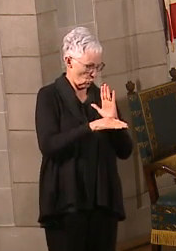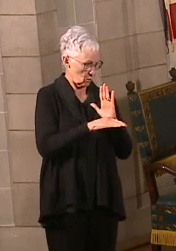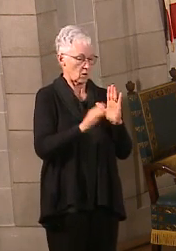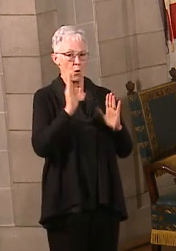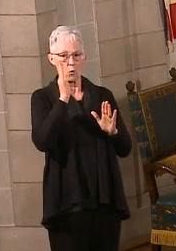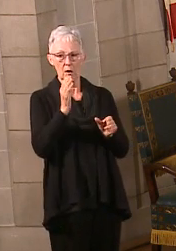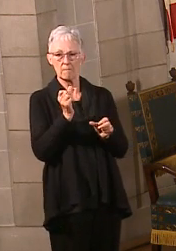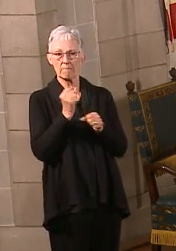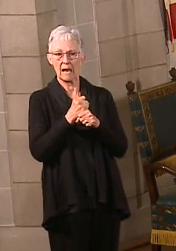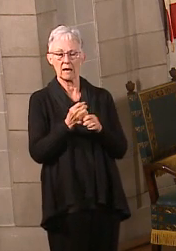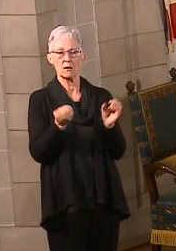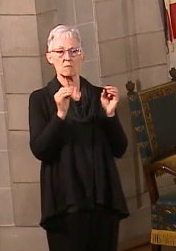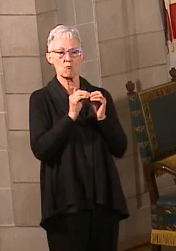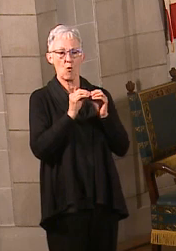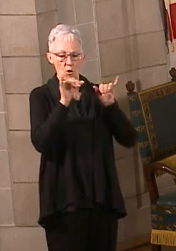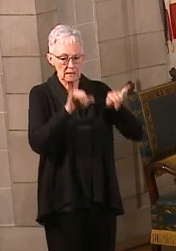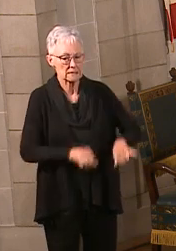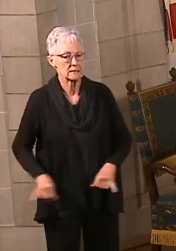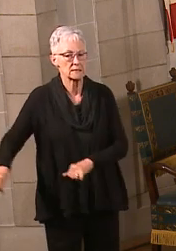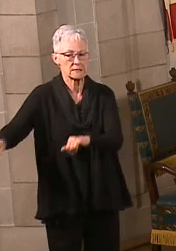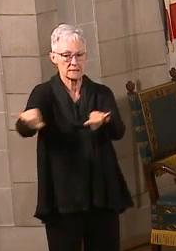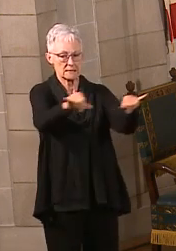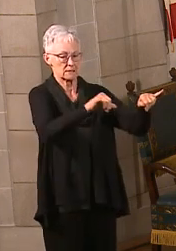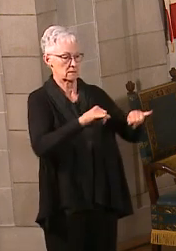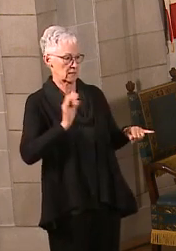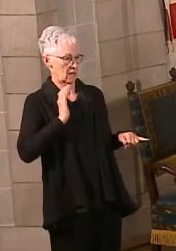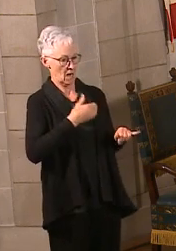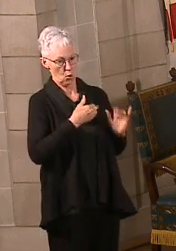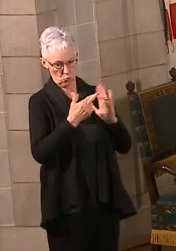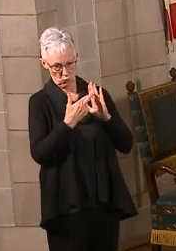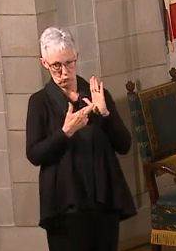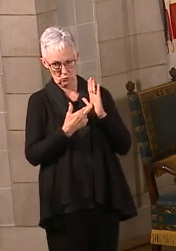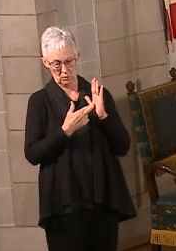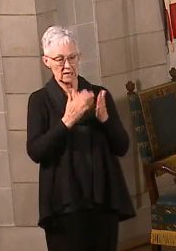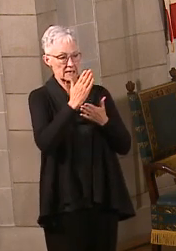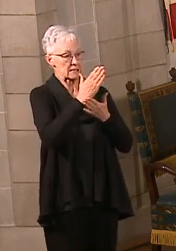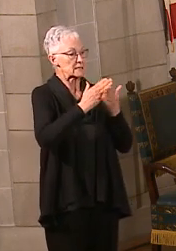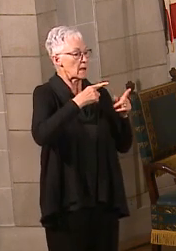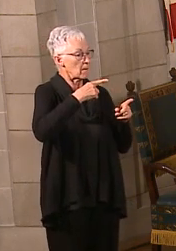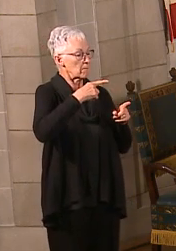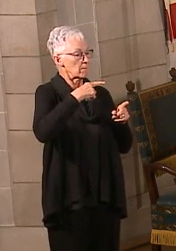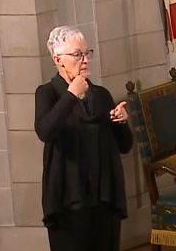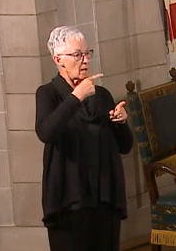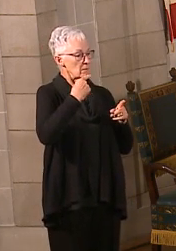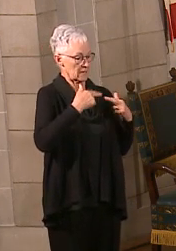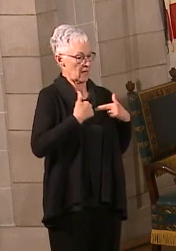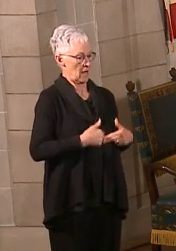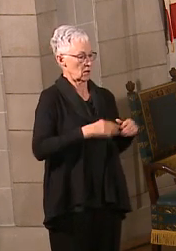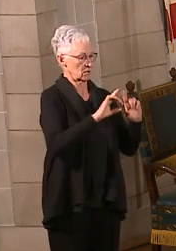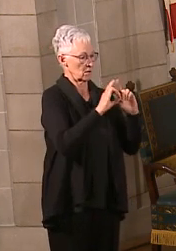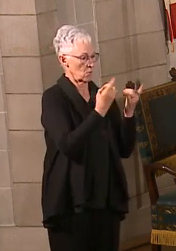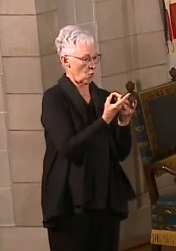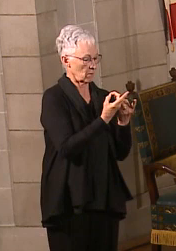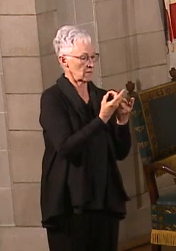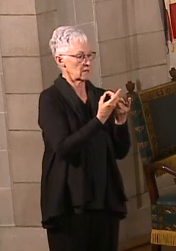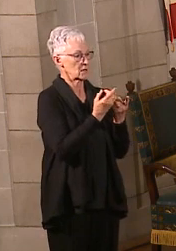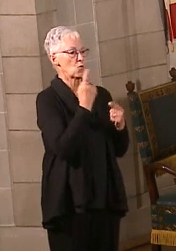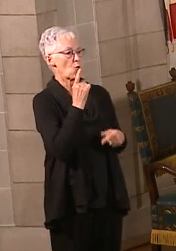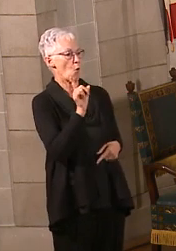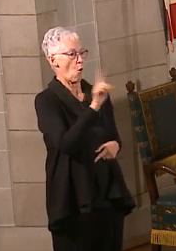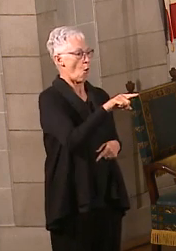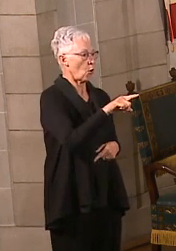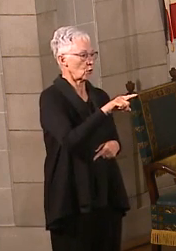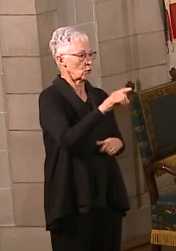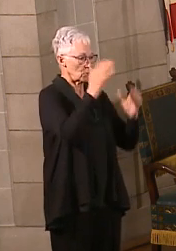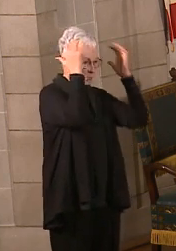the rules that we have here across the state. For example, some of our public health districts have issued rules around closing salons and